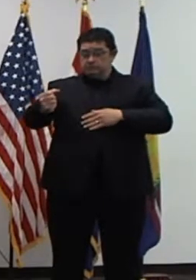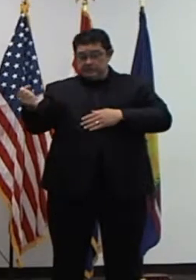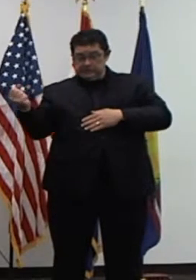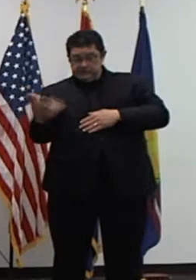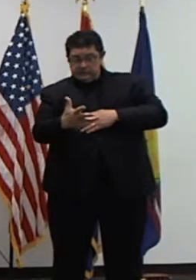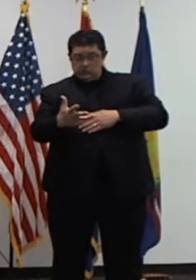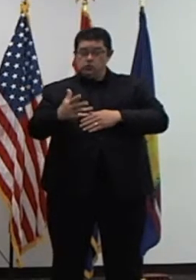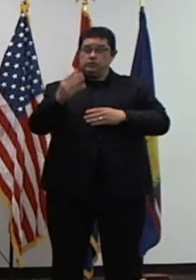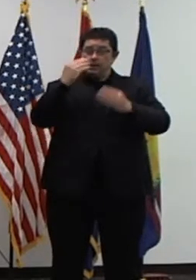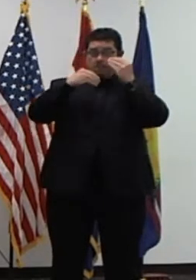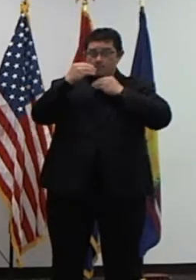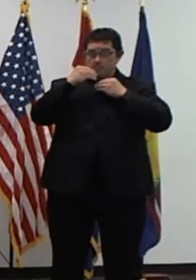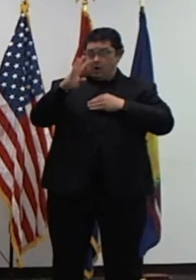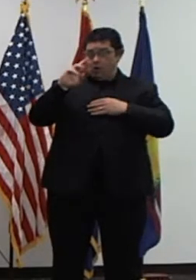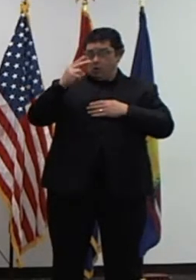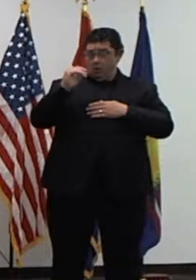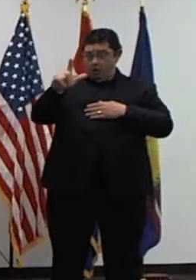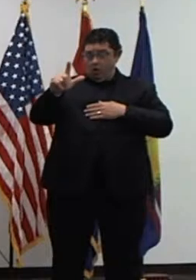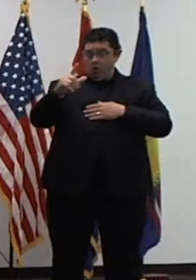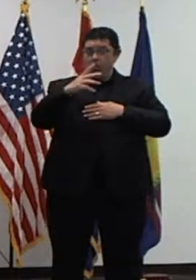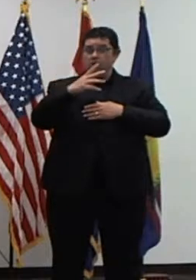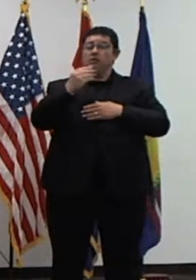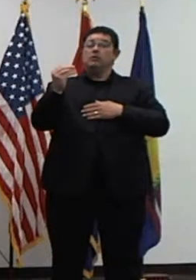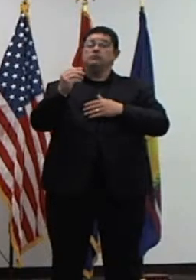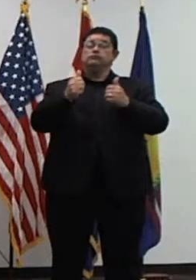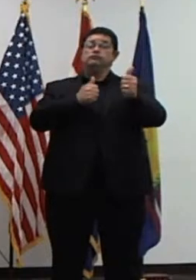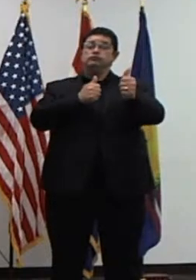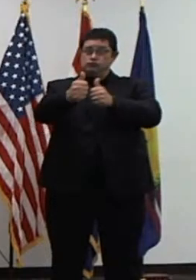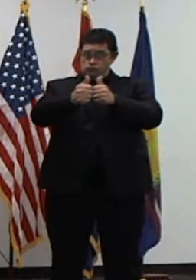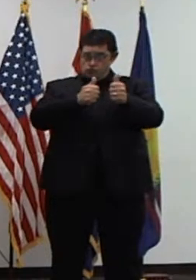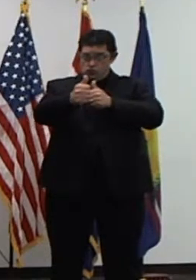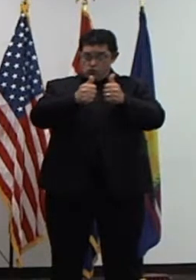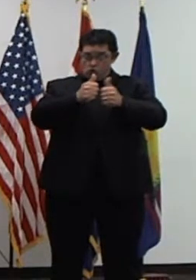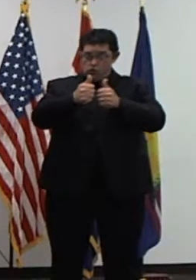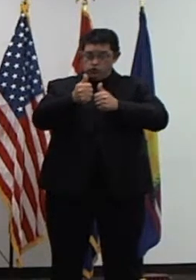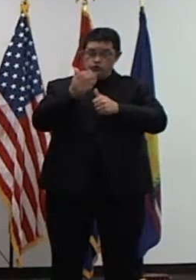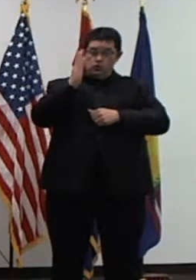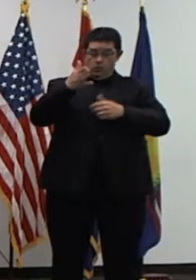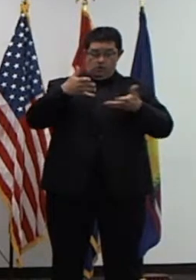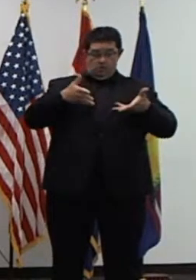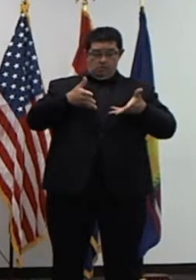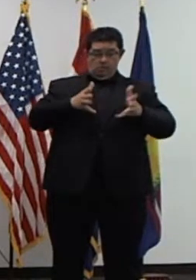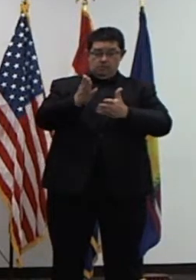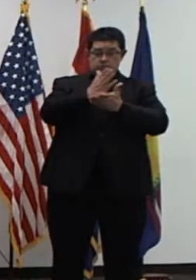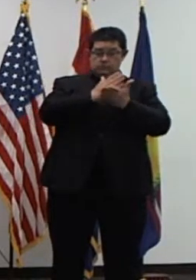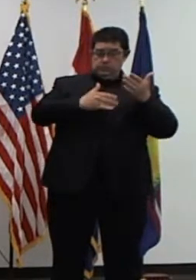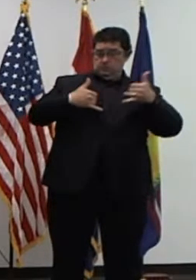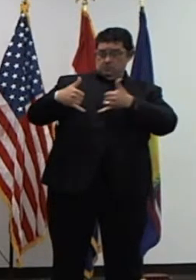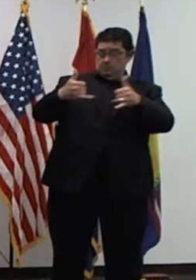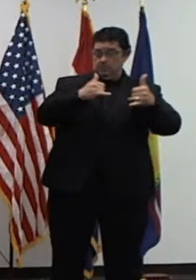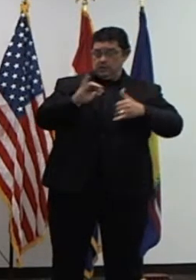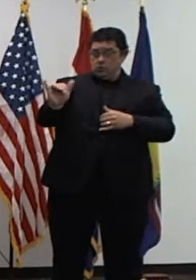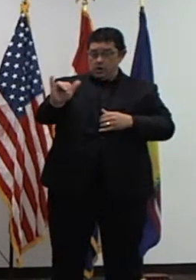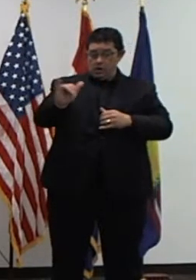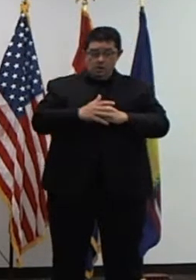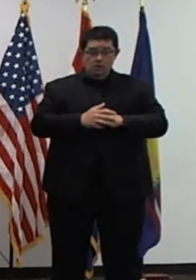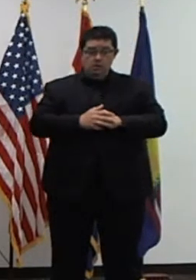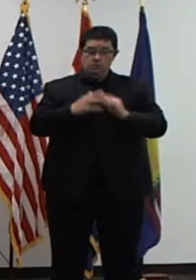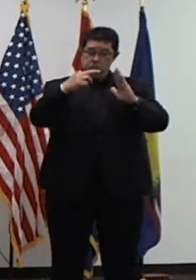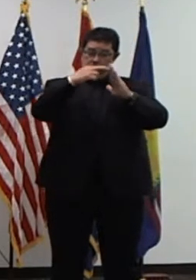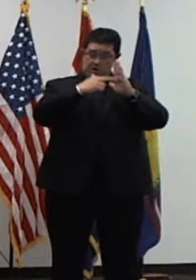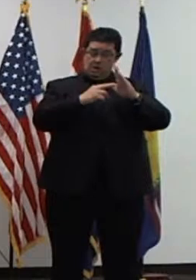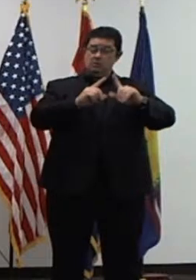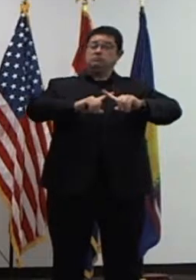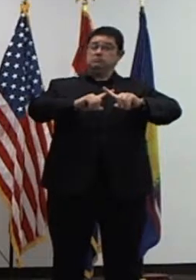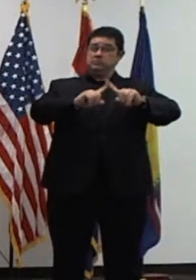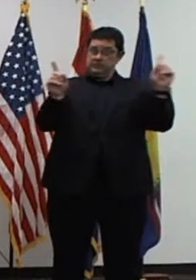others. Sports leagues for youth and adults will allow some play as well. The guidelines are different